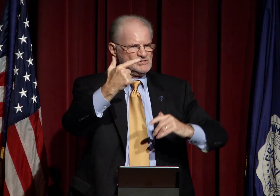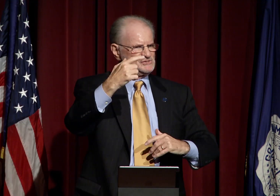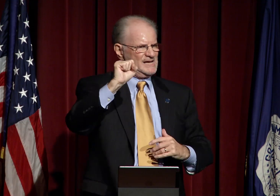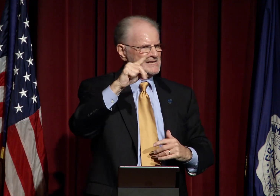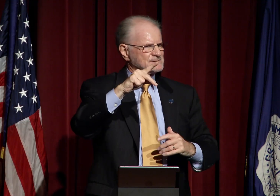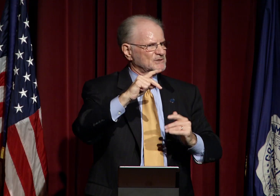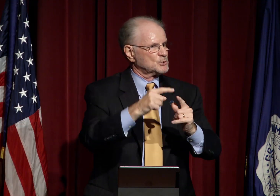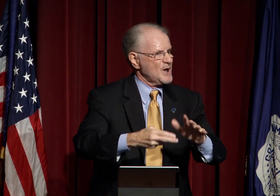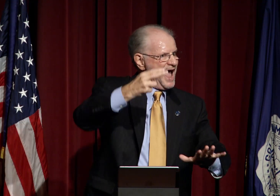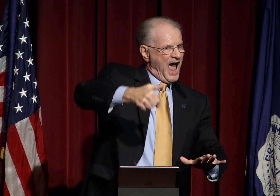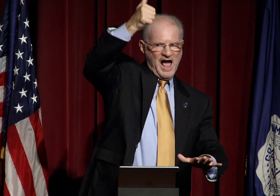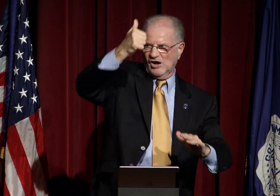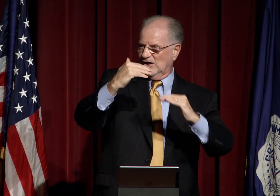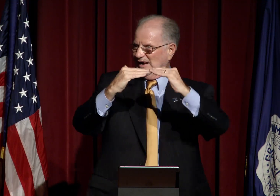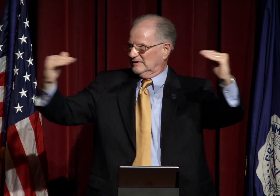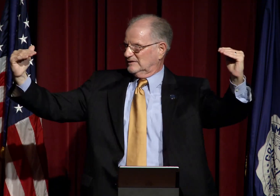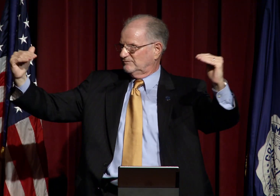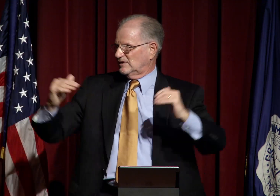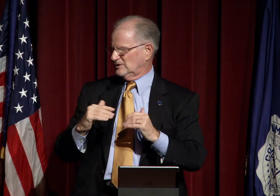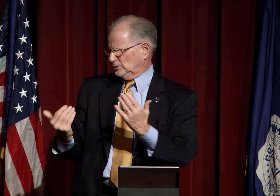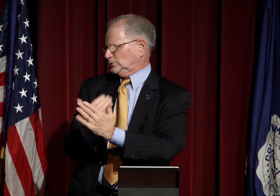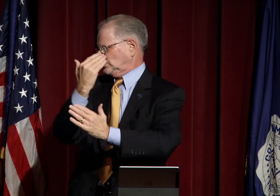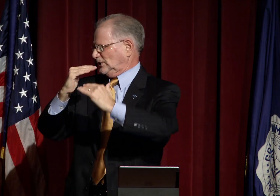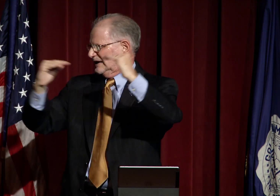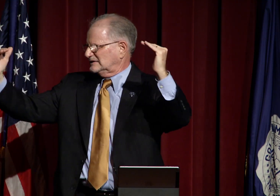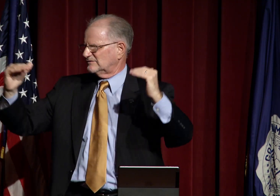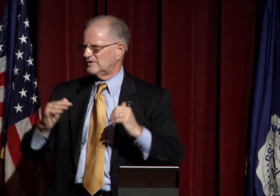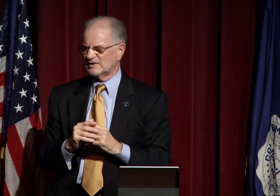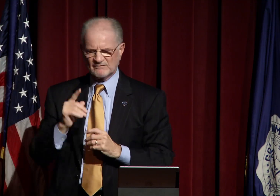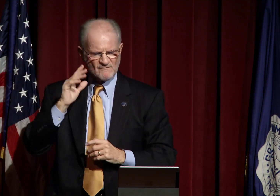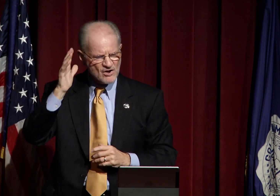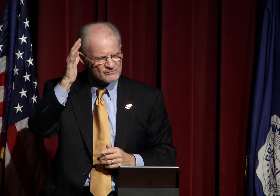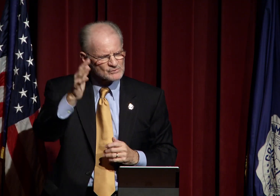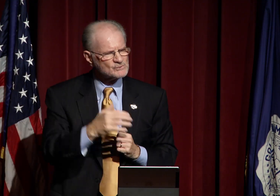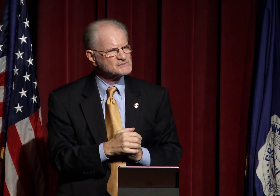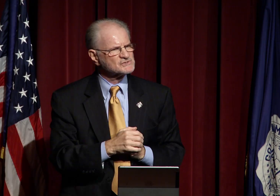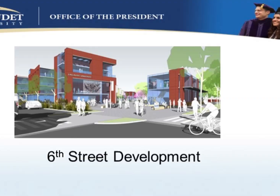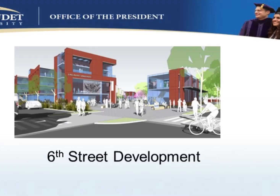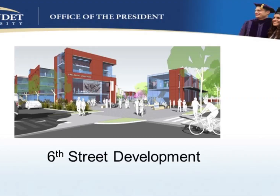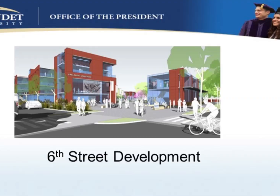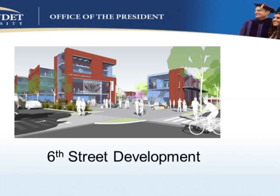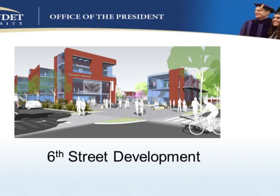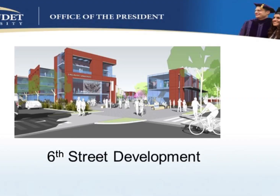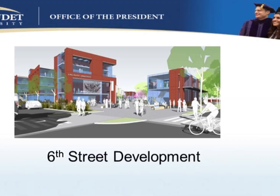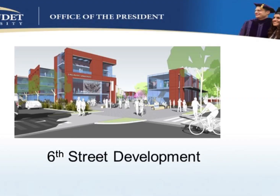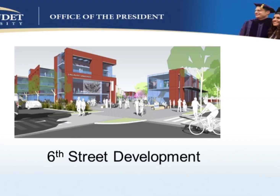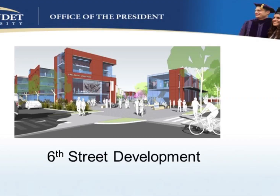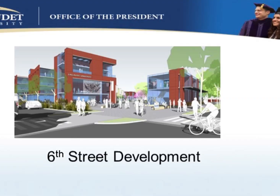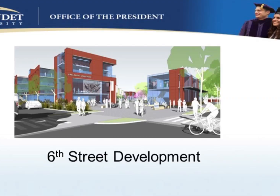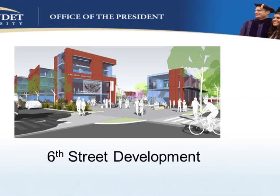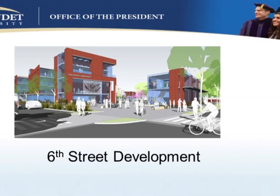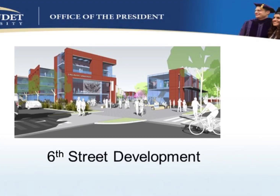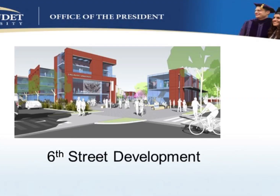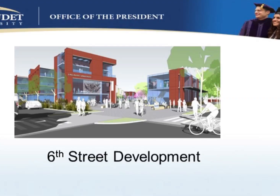to be able to take the GSP to the next level as we move forward to our future.